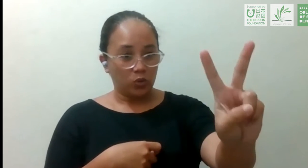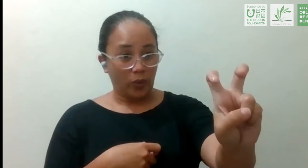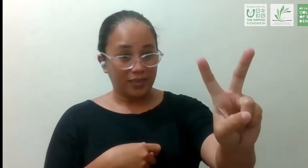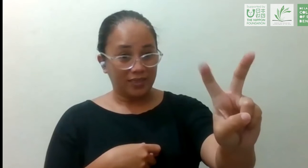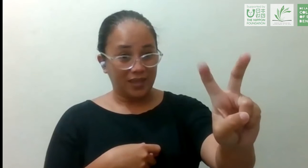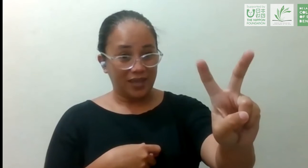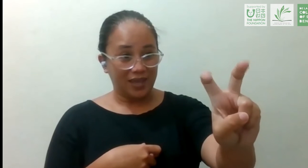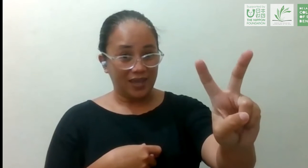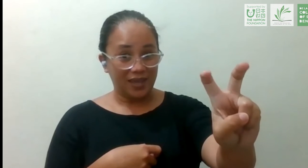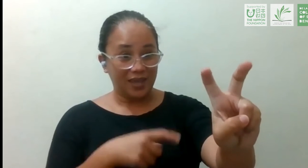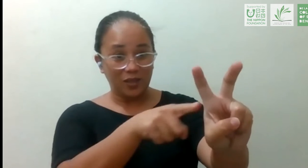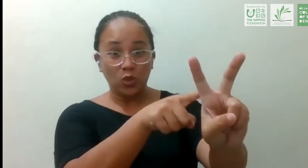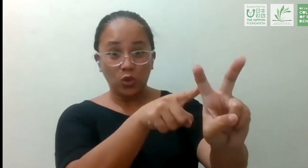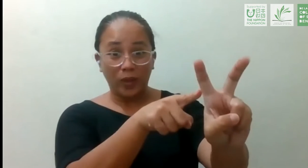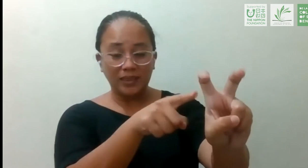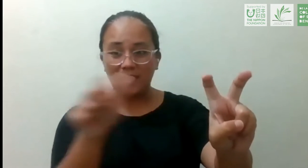bigger than.